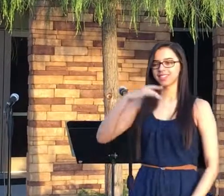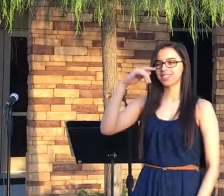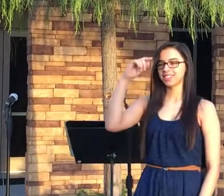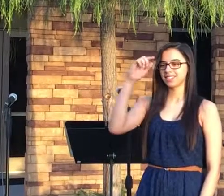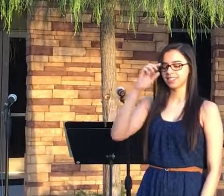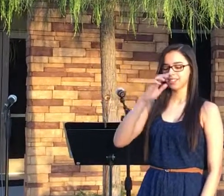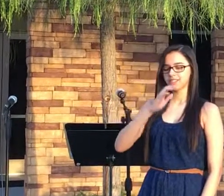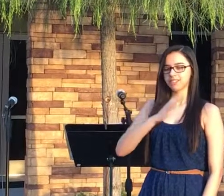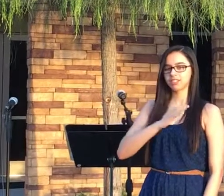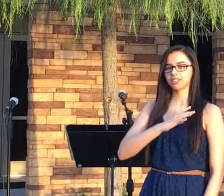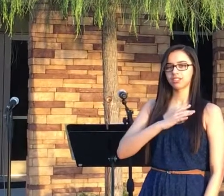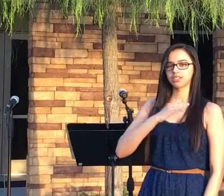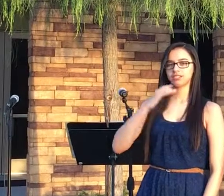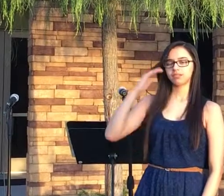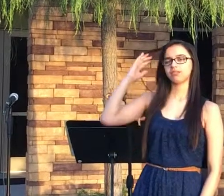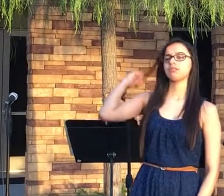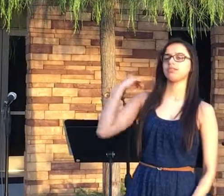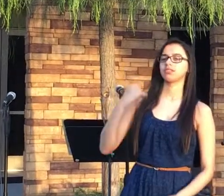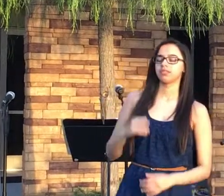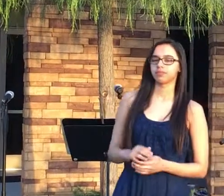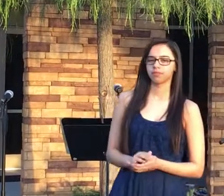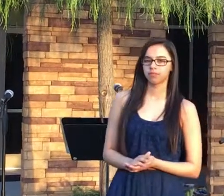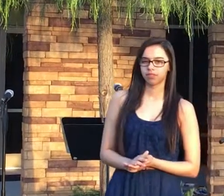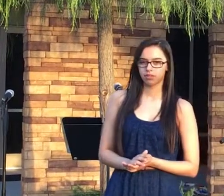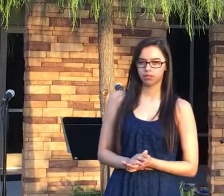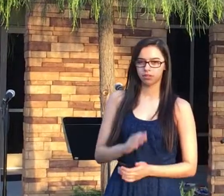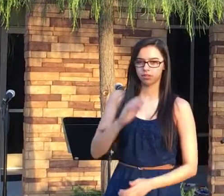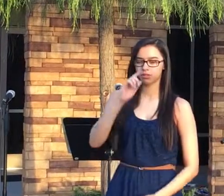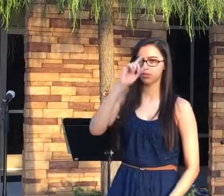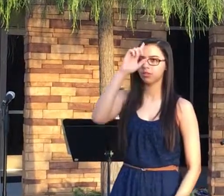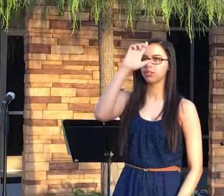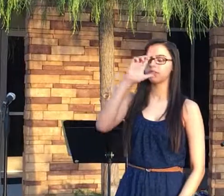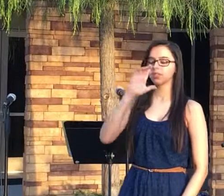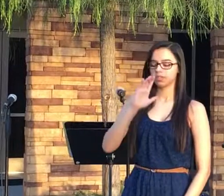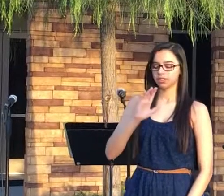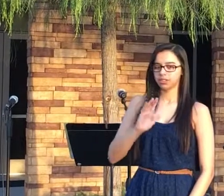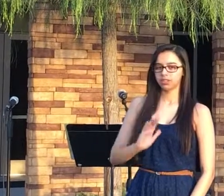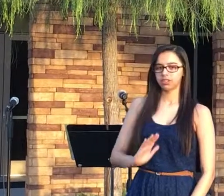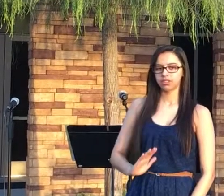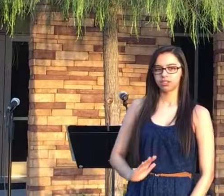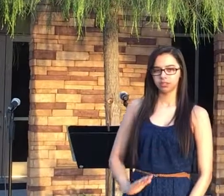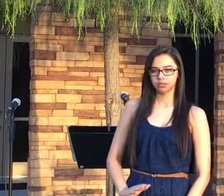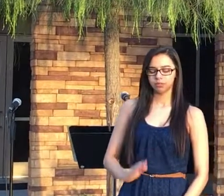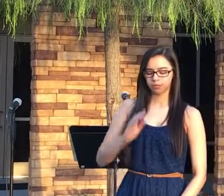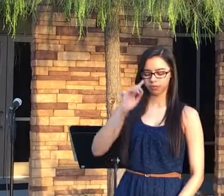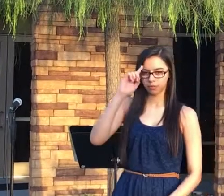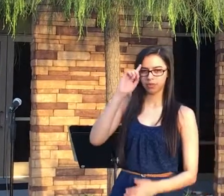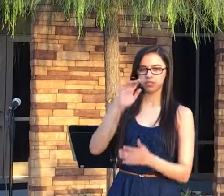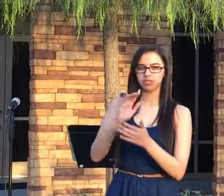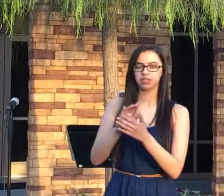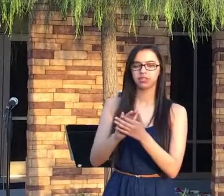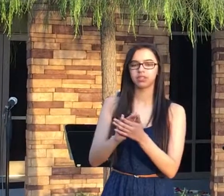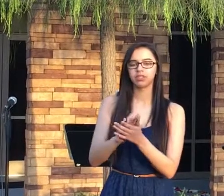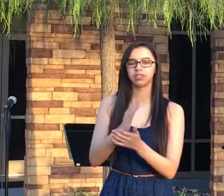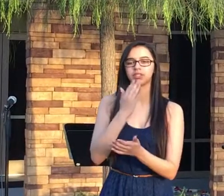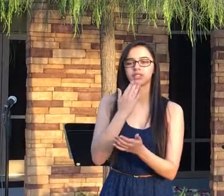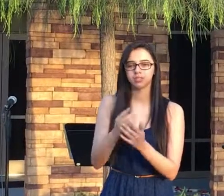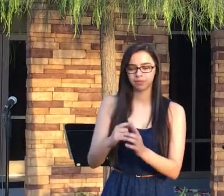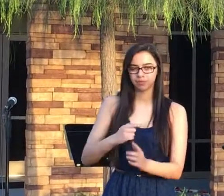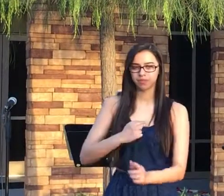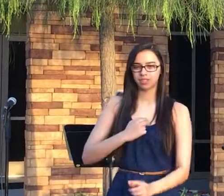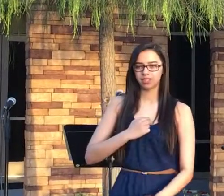grace. The Lord has promised good